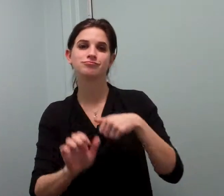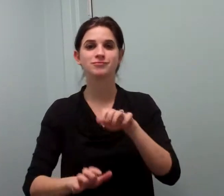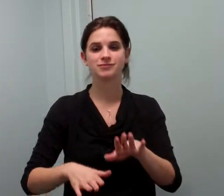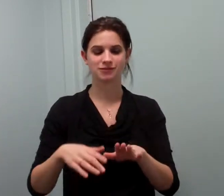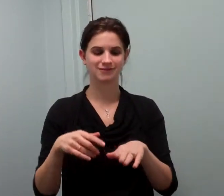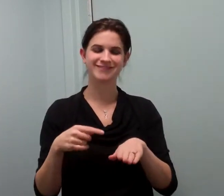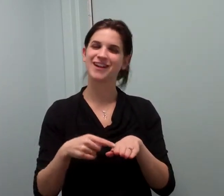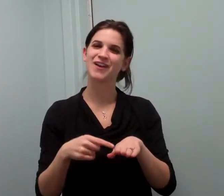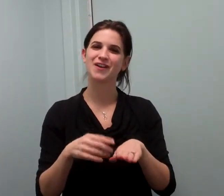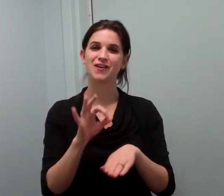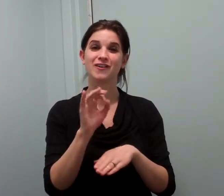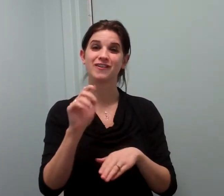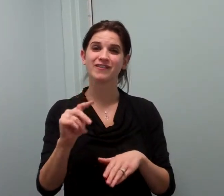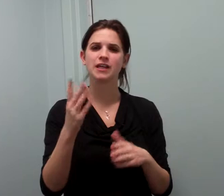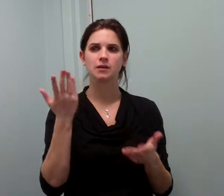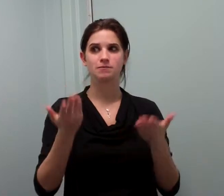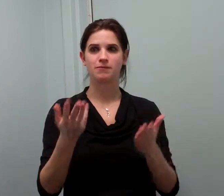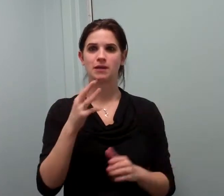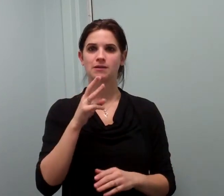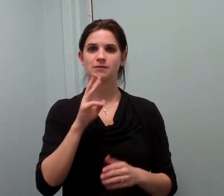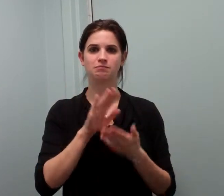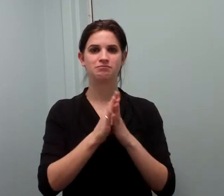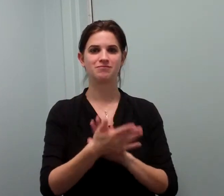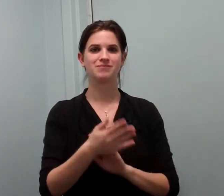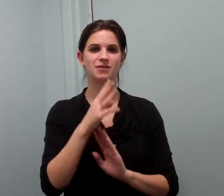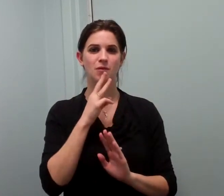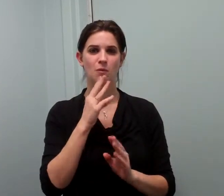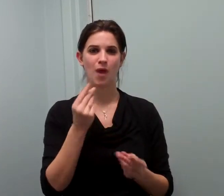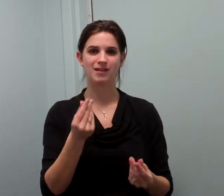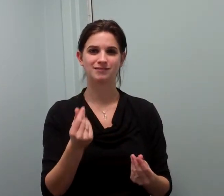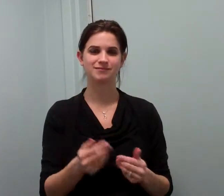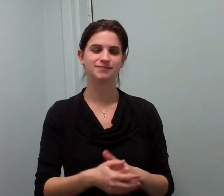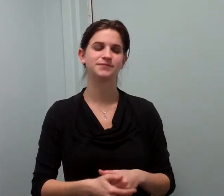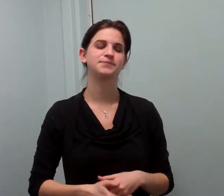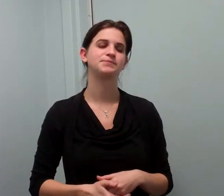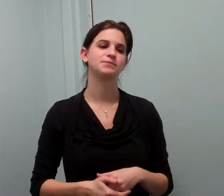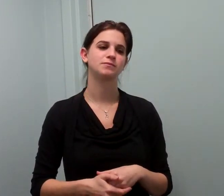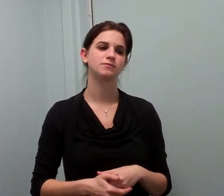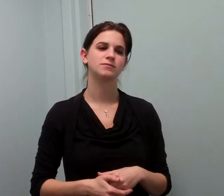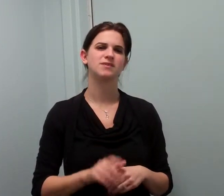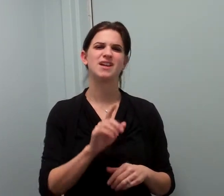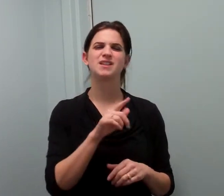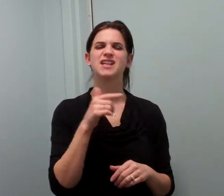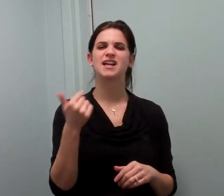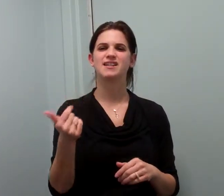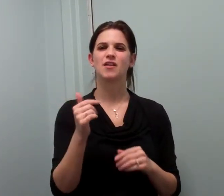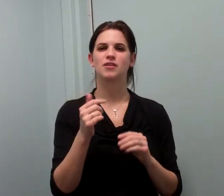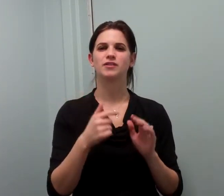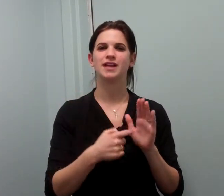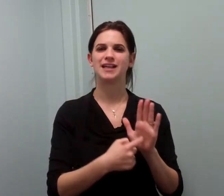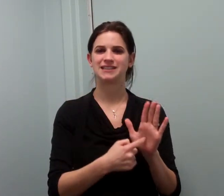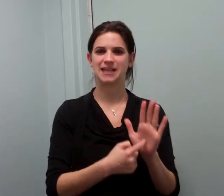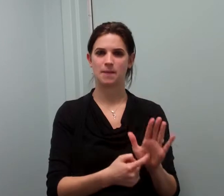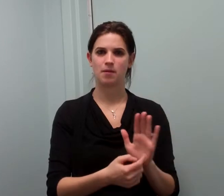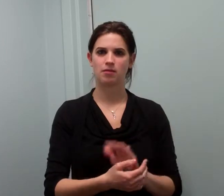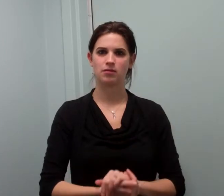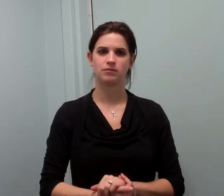out of the atmosphere that has collected on the grass. That's one example. Another example of condensation. I'm sure you've all experienced it.